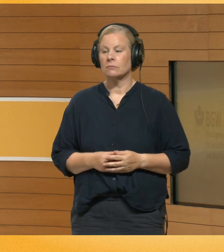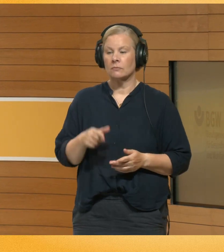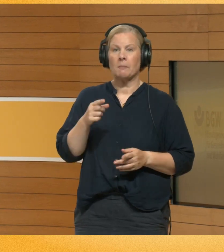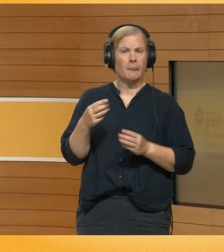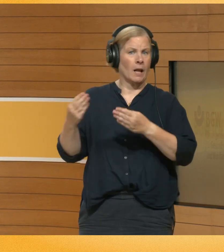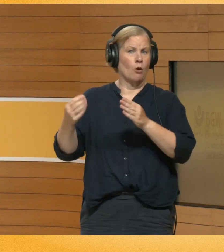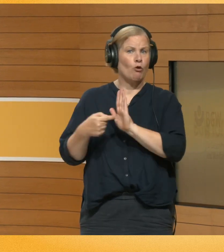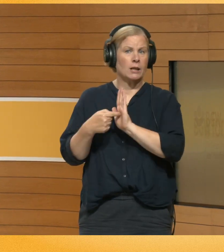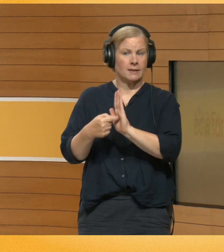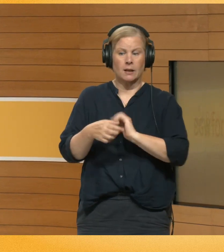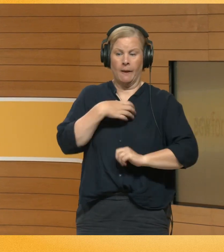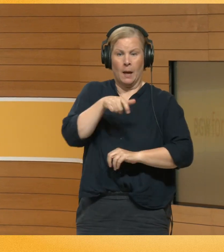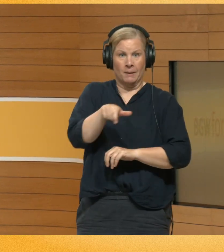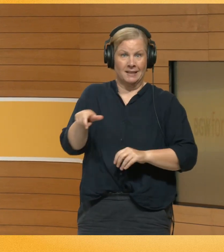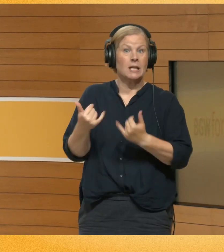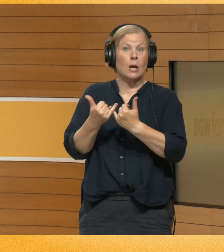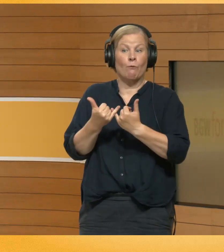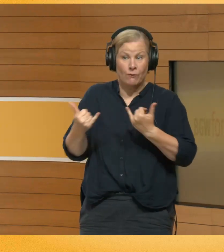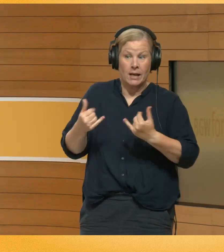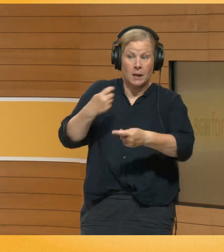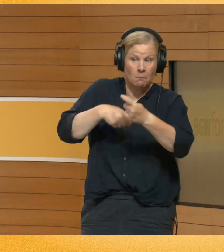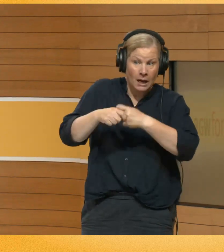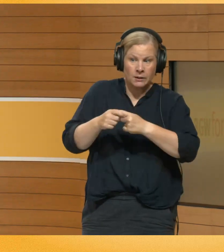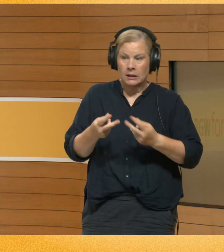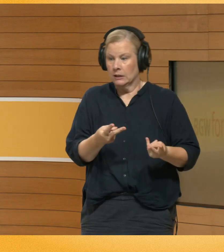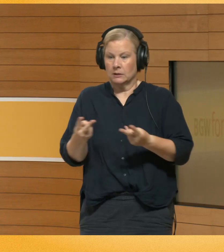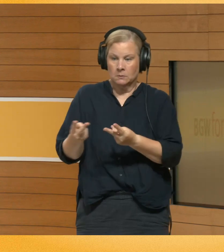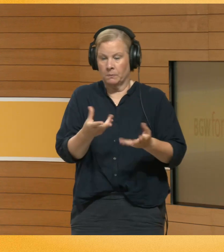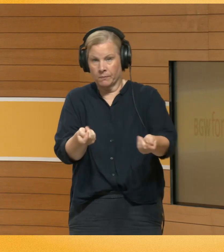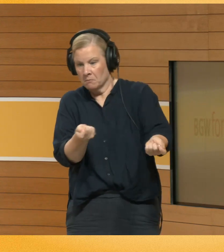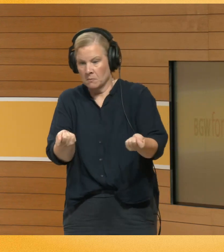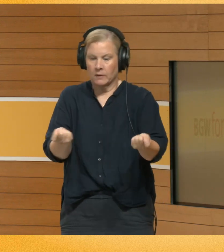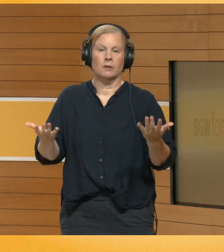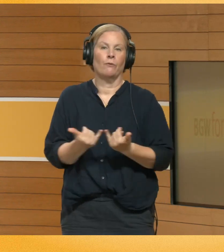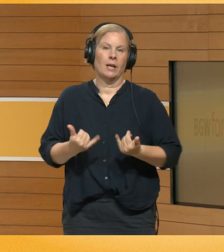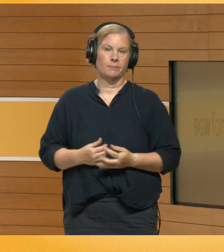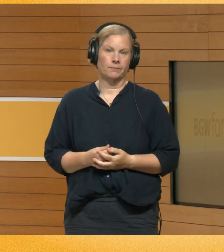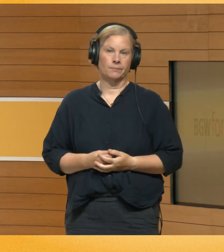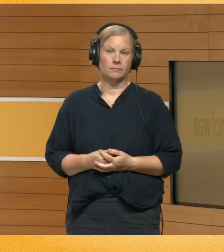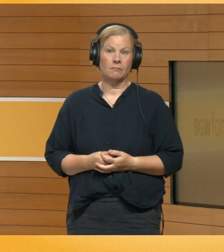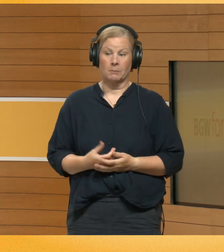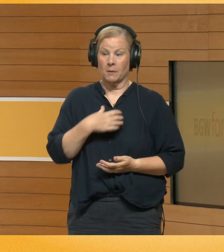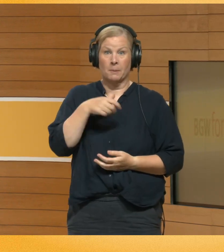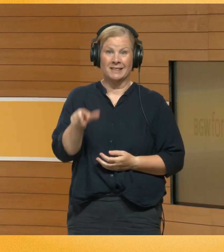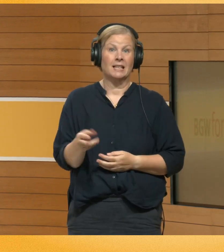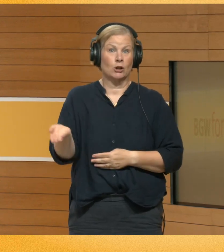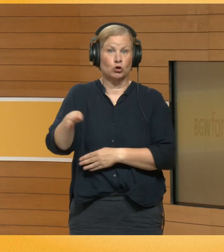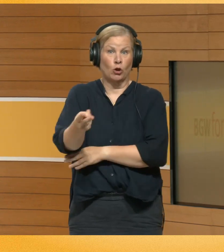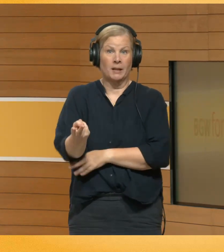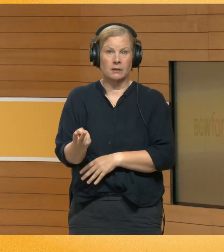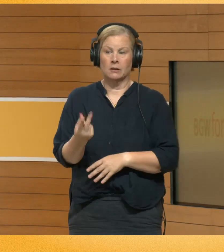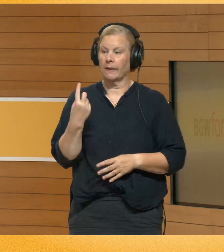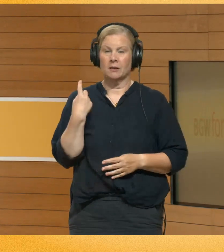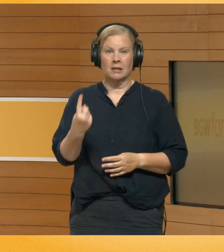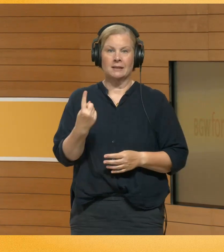decedent patient is a patient that does not collaborate, obviously, There's also a